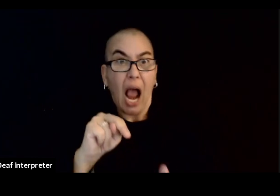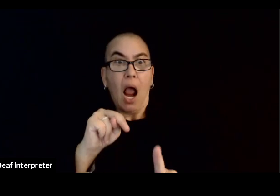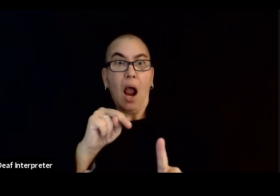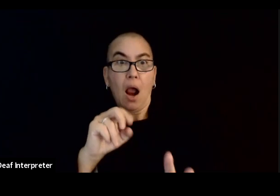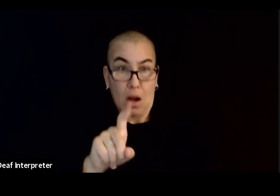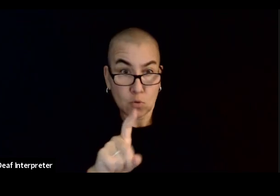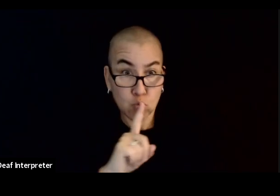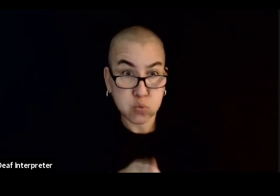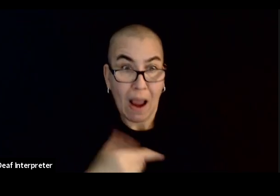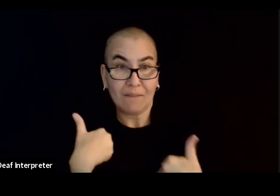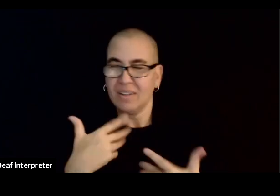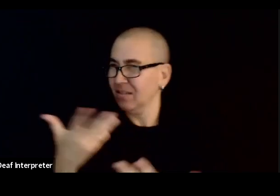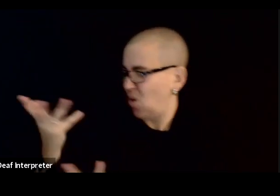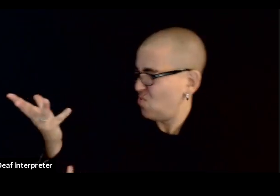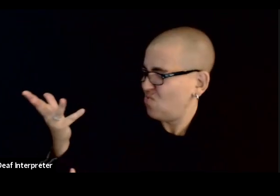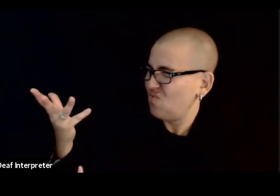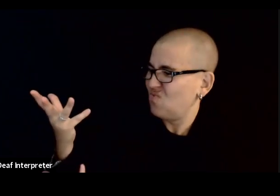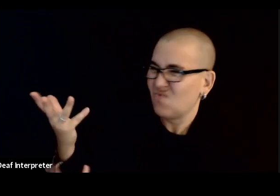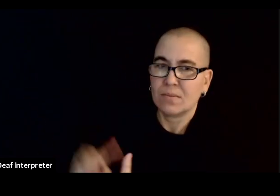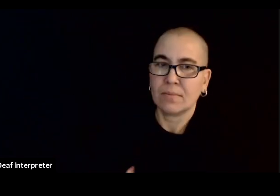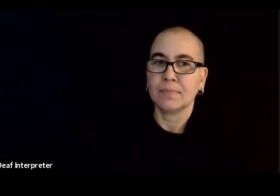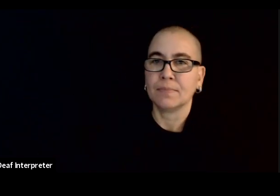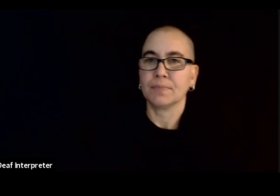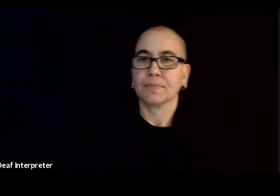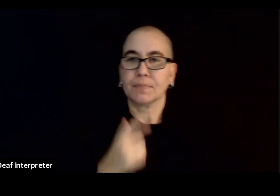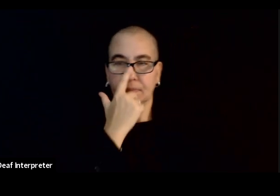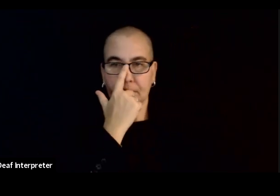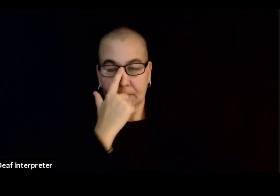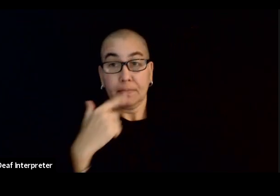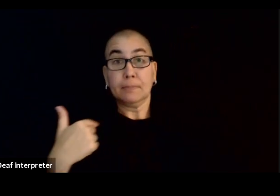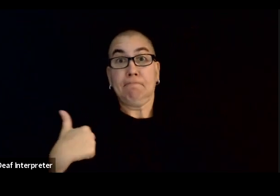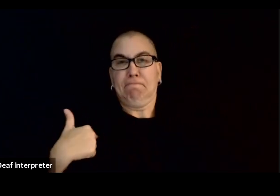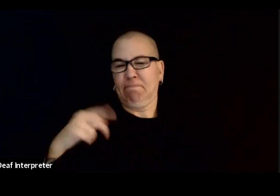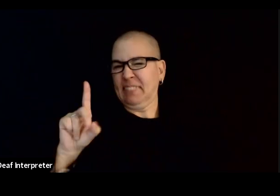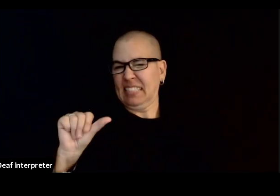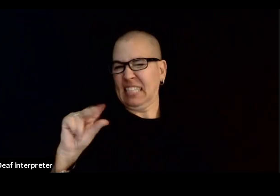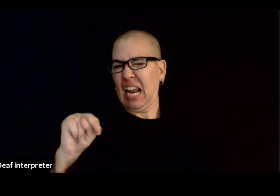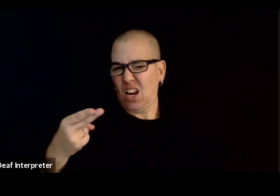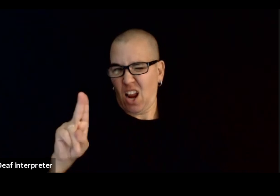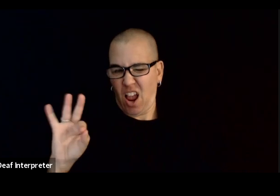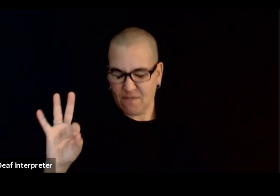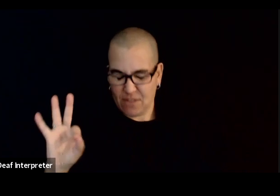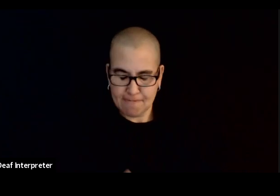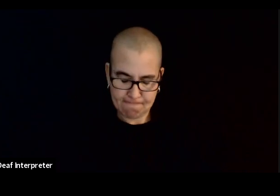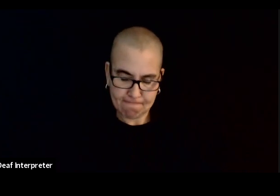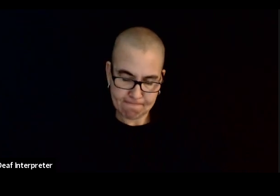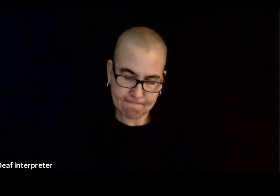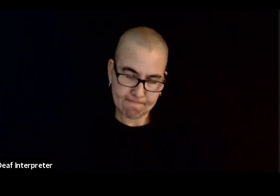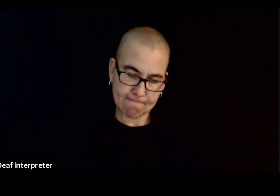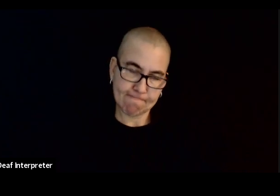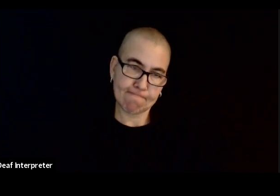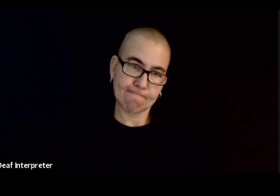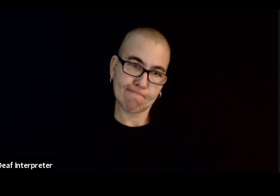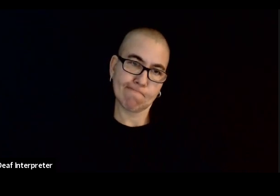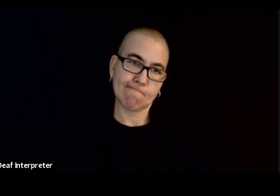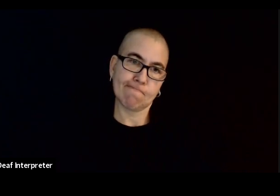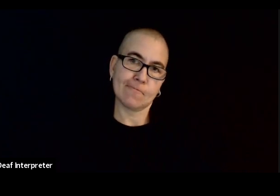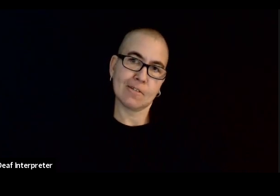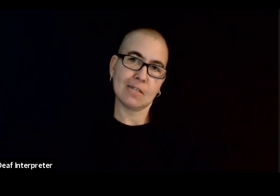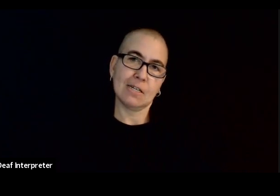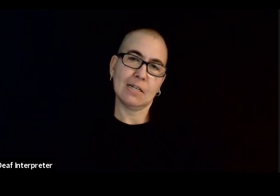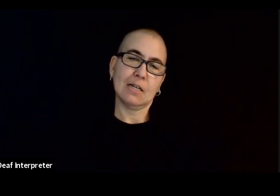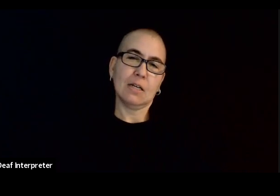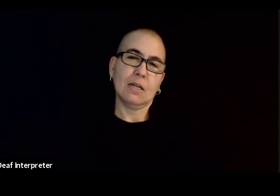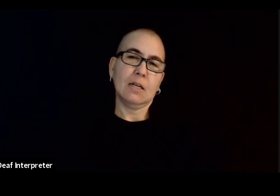Thanks, Chris. So I don't want to, I guess, get in a tit for tat. I think